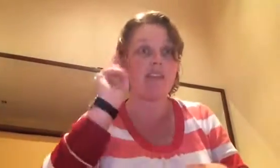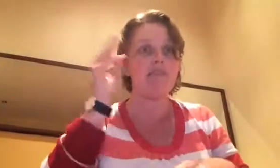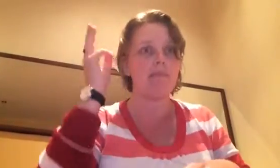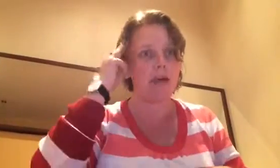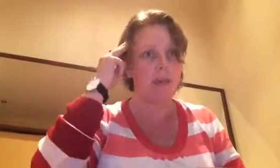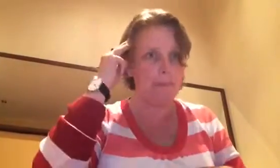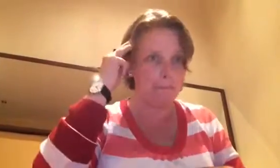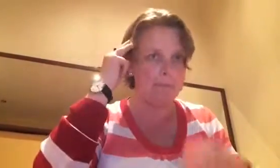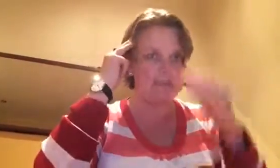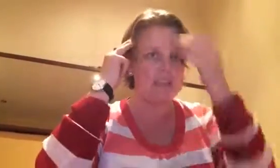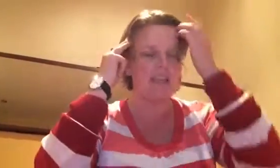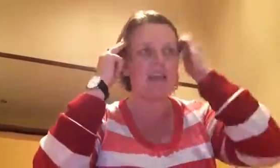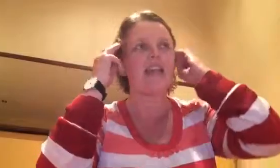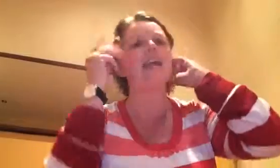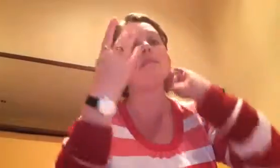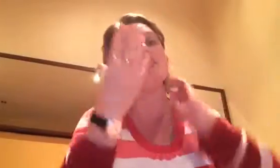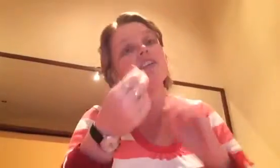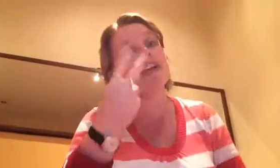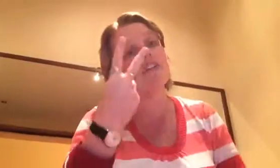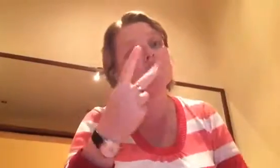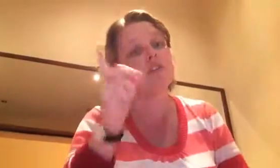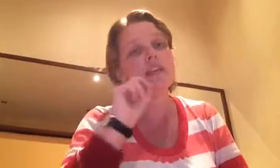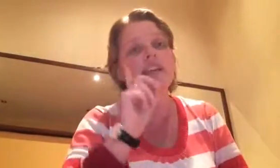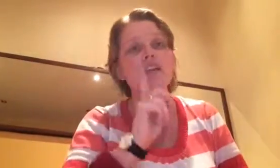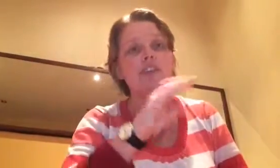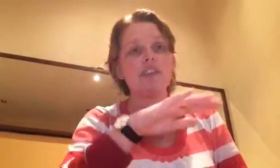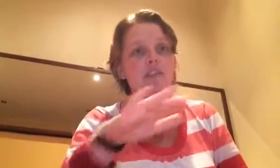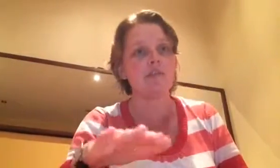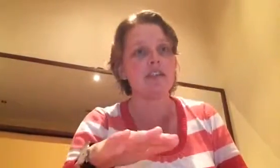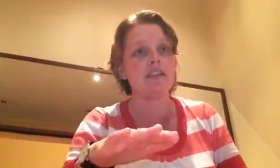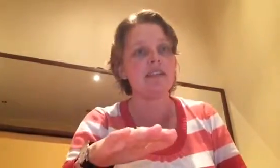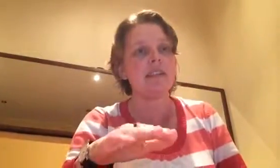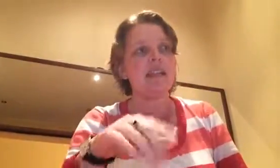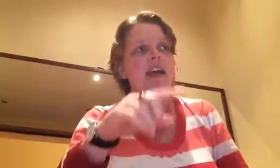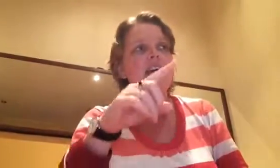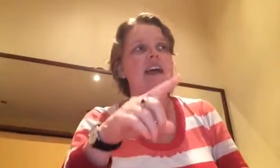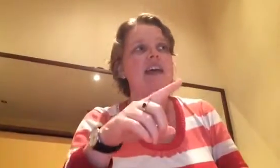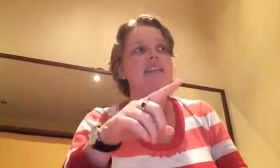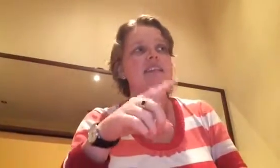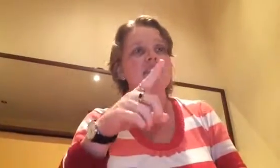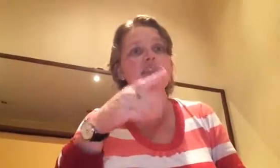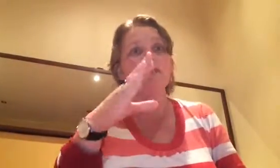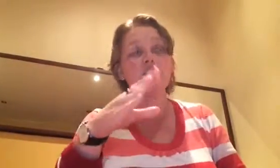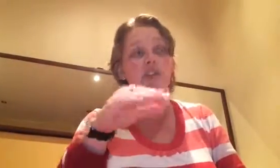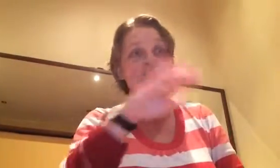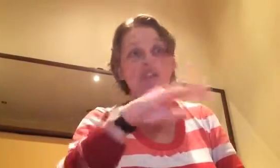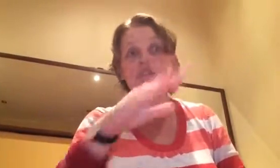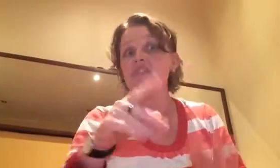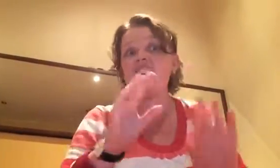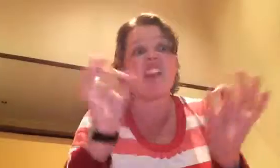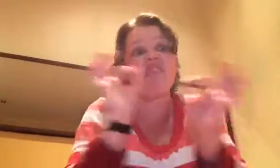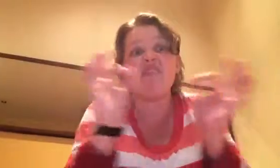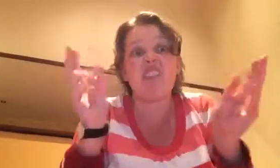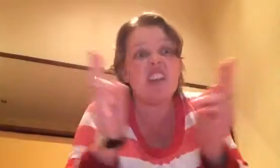deaf mum, okay, but she had 2 hearing children, and those children had very